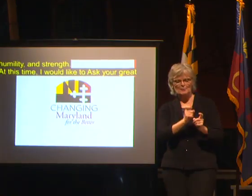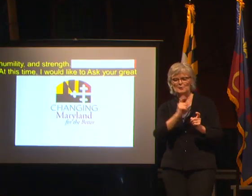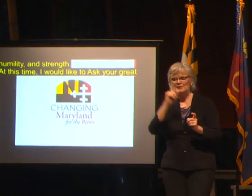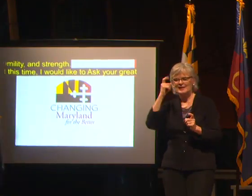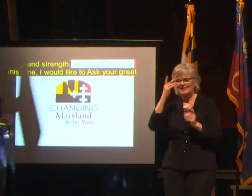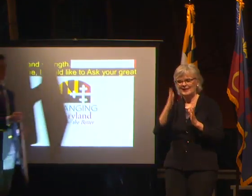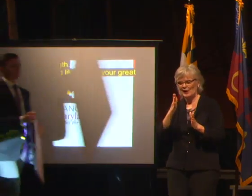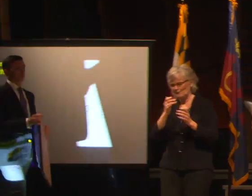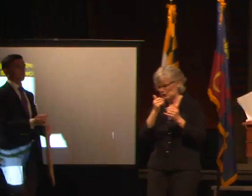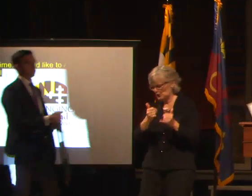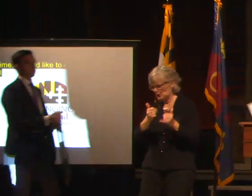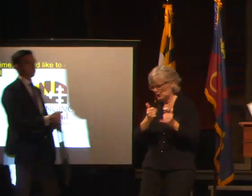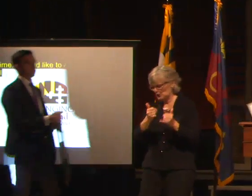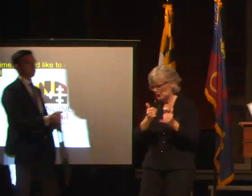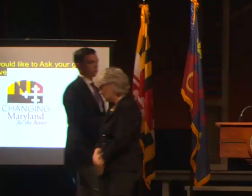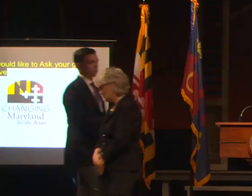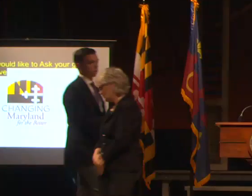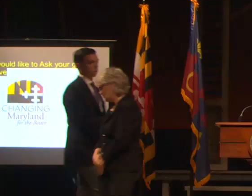his outstanding service.